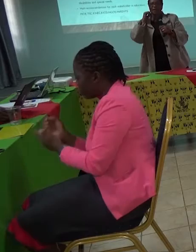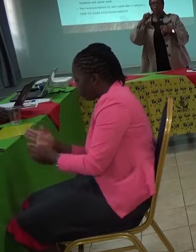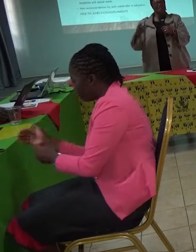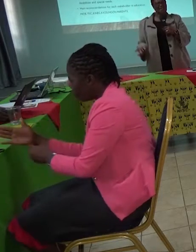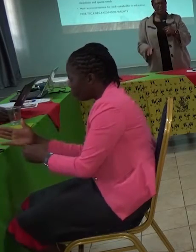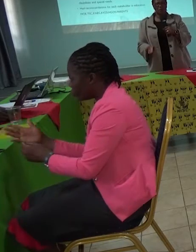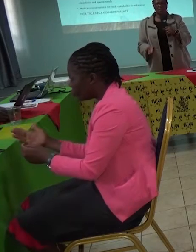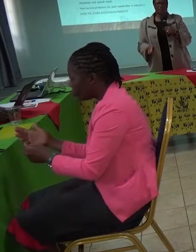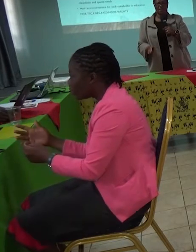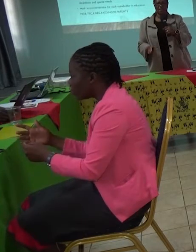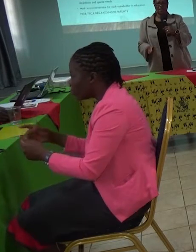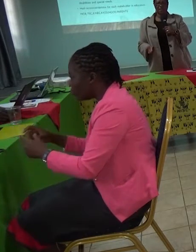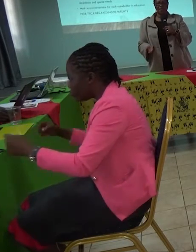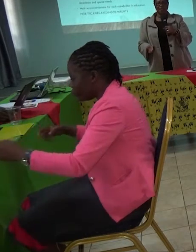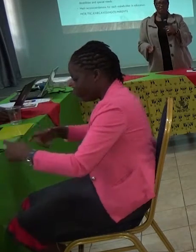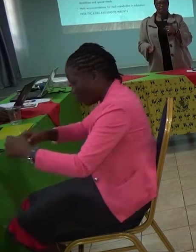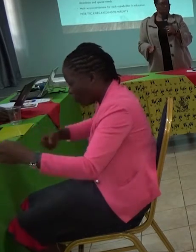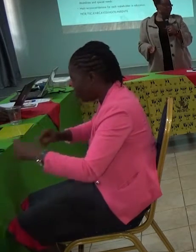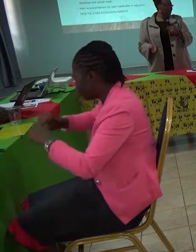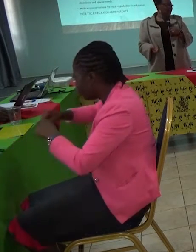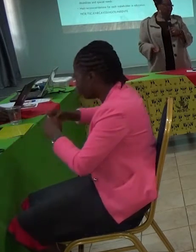earring. Was it ever bought?